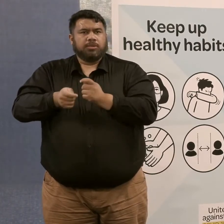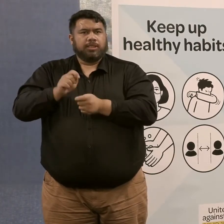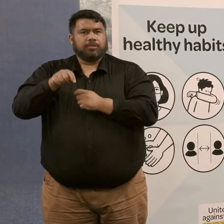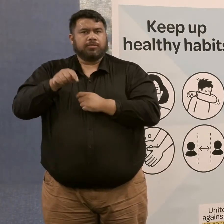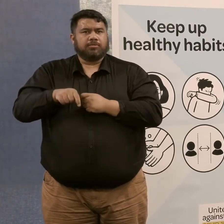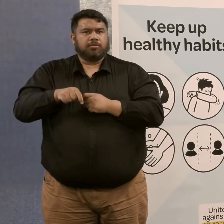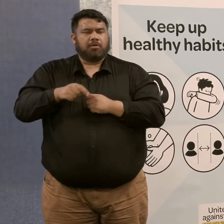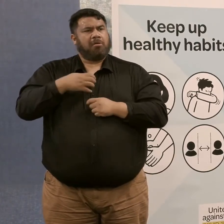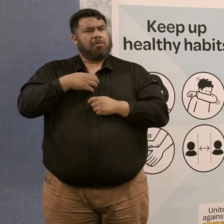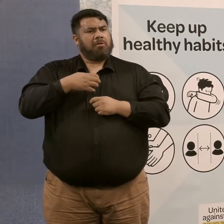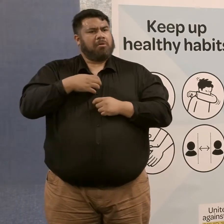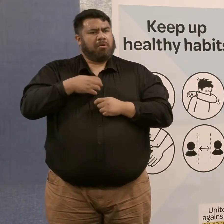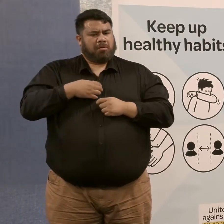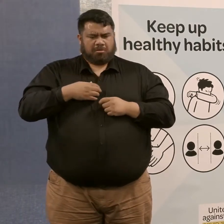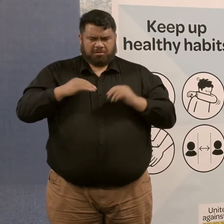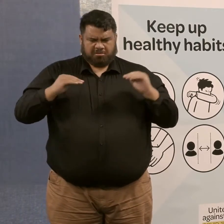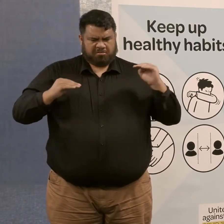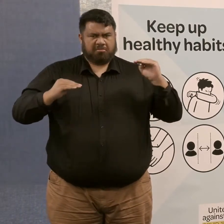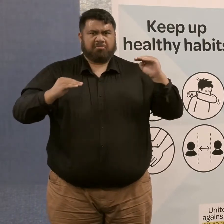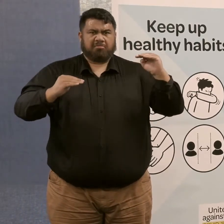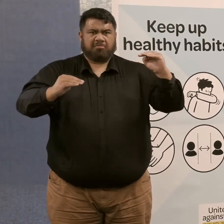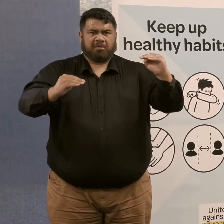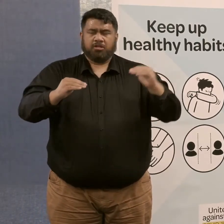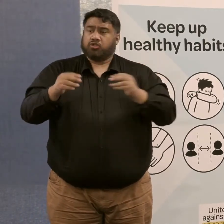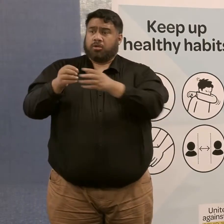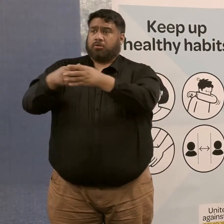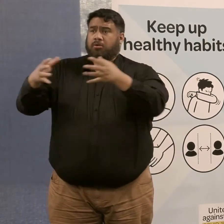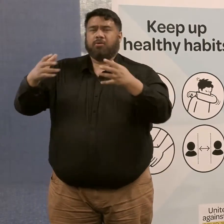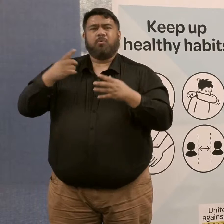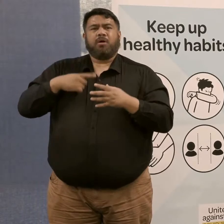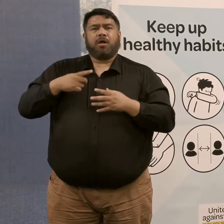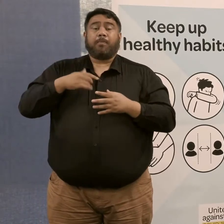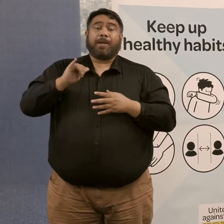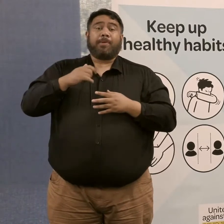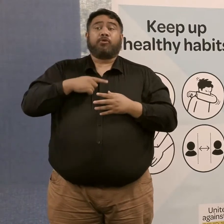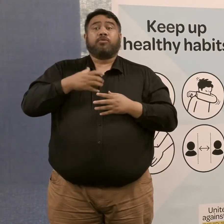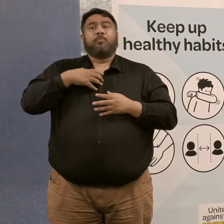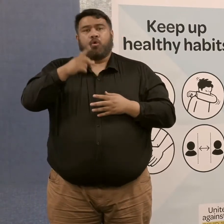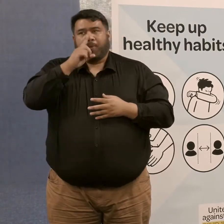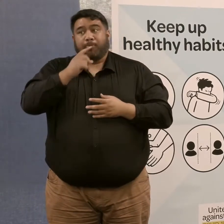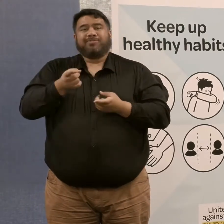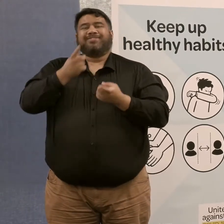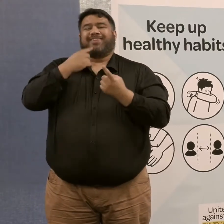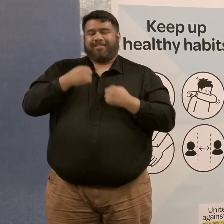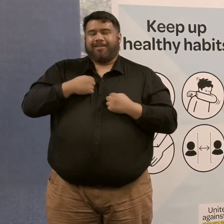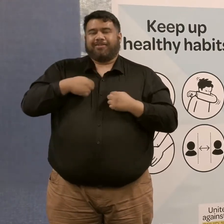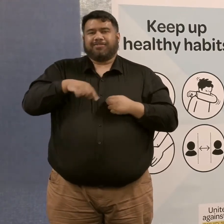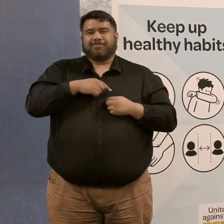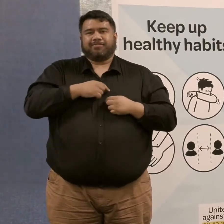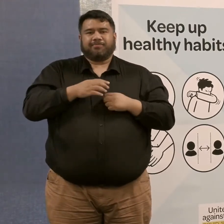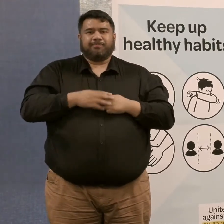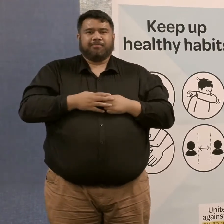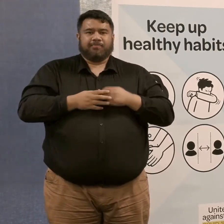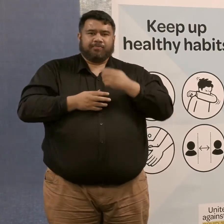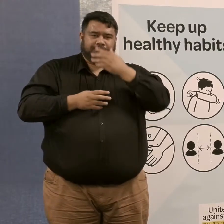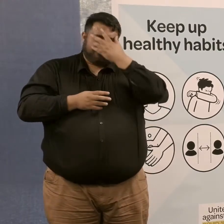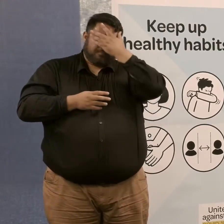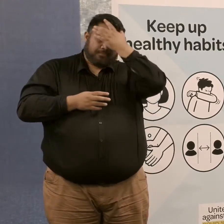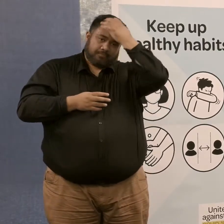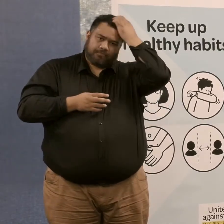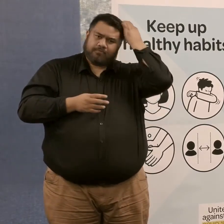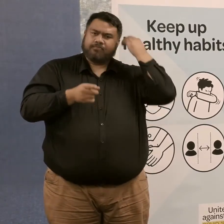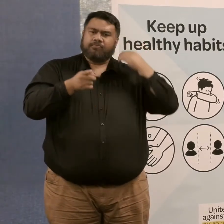may just be an increase in both testing and reporting of testing. And speaking of testing, I mean, so with